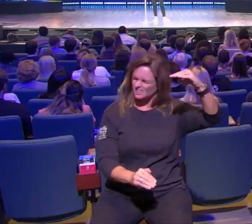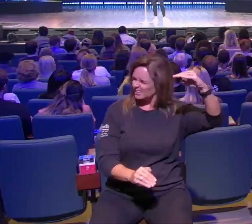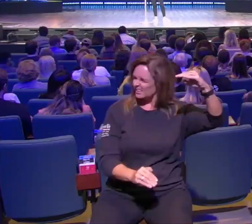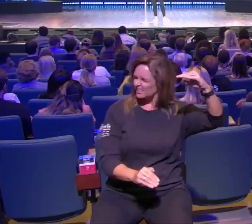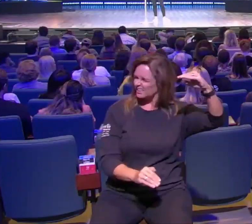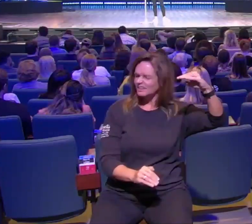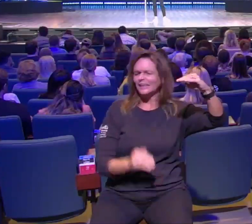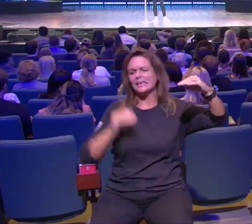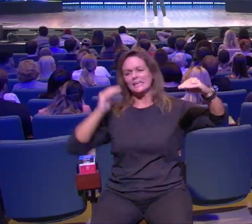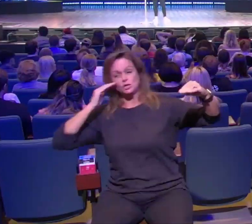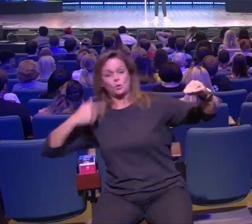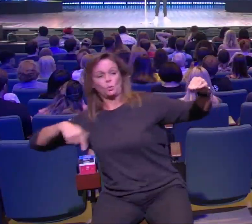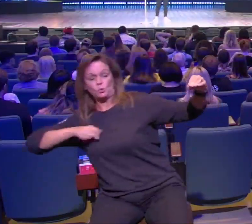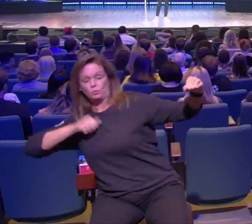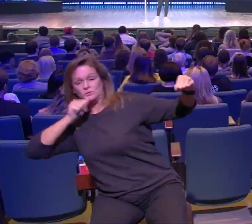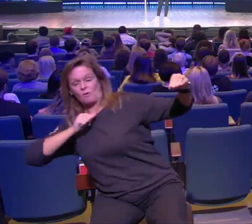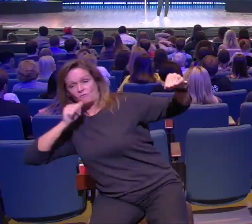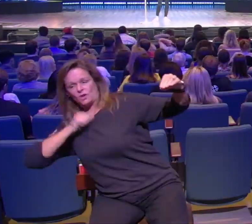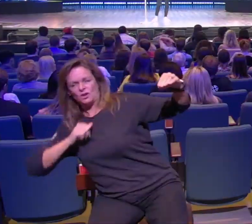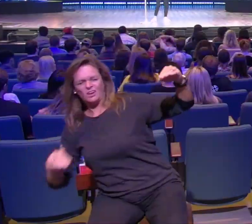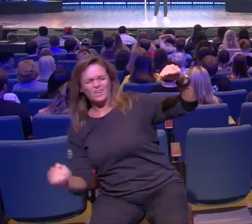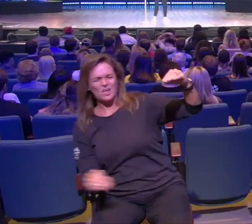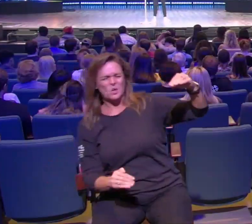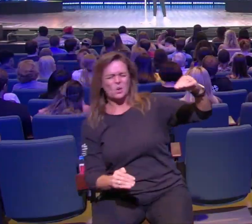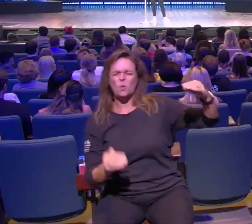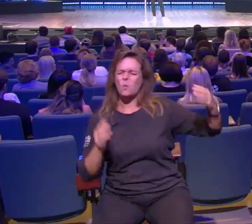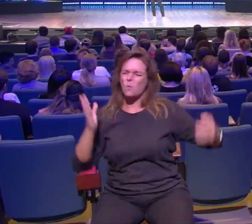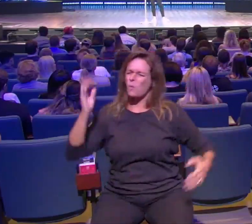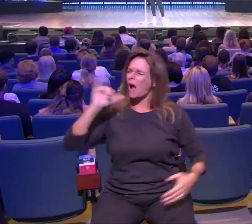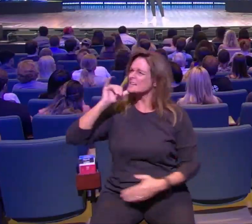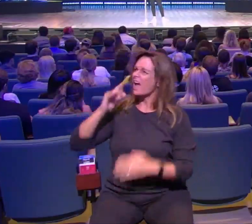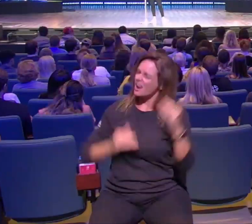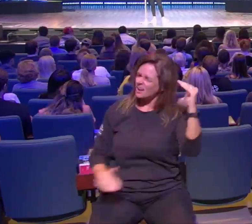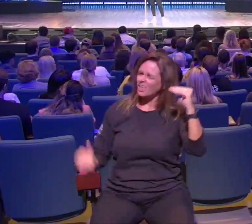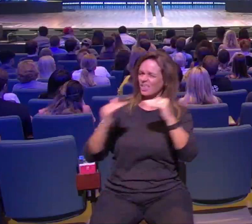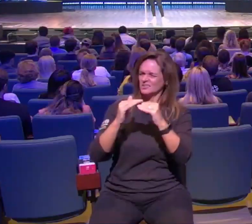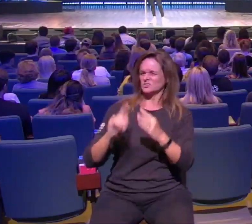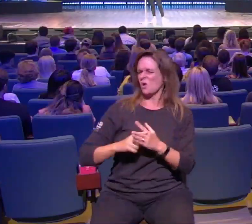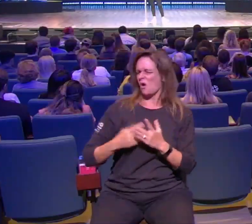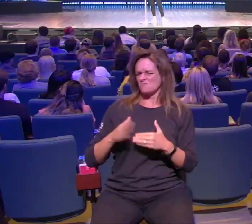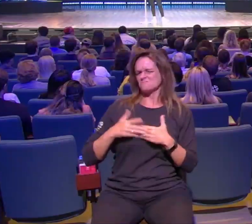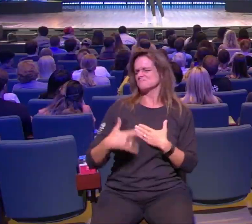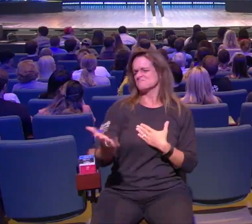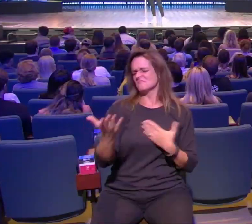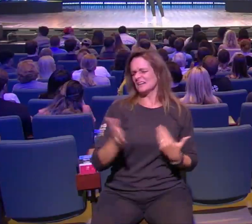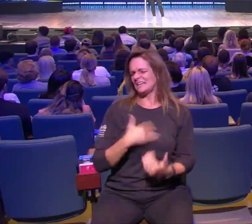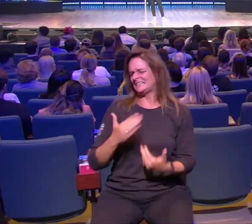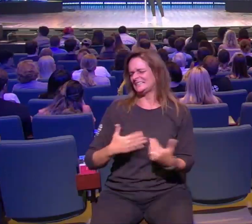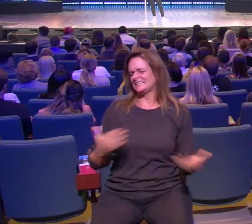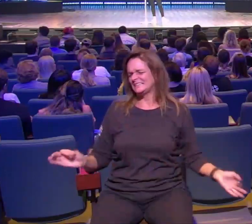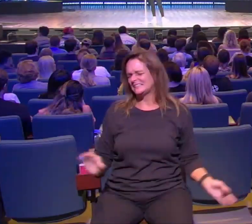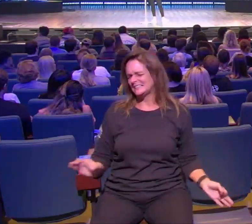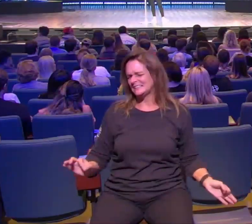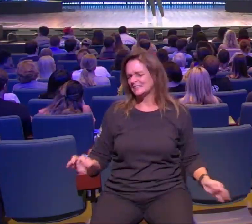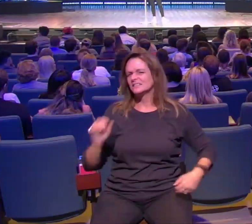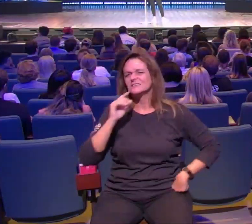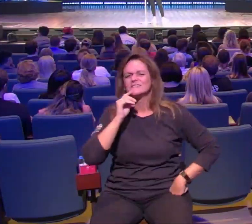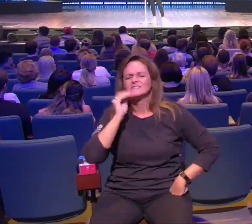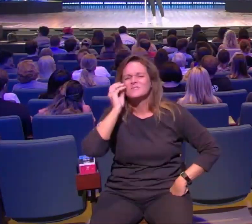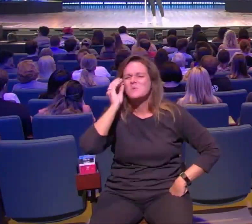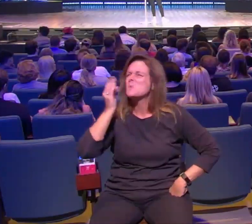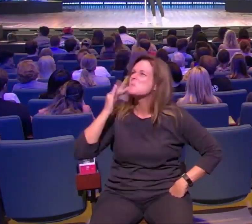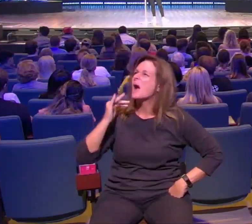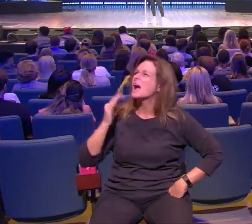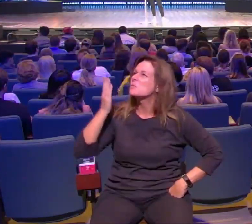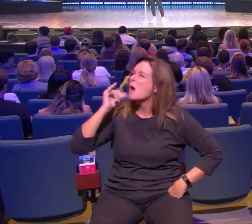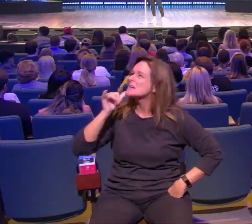it would have saved the court a lot of time that day. Why didn't he just get it right the first time? And I started thinking about this, that he could